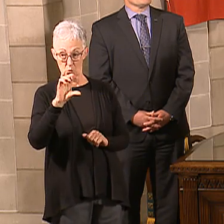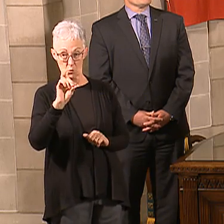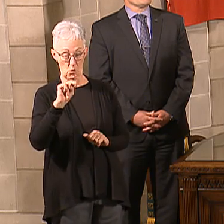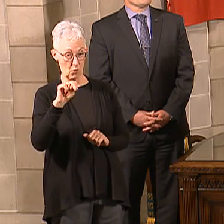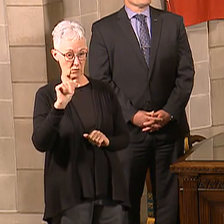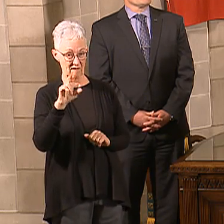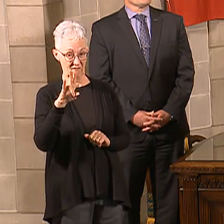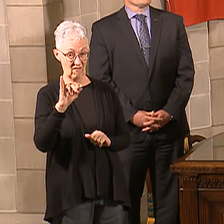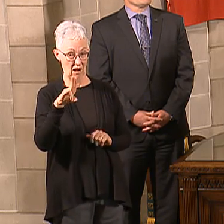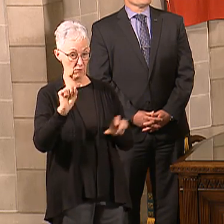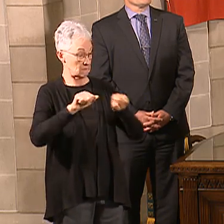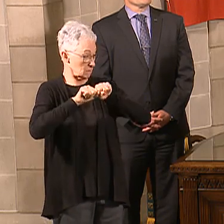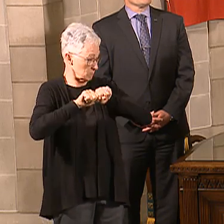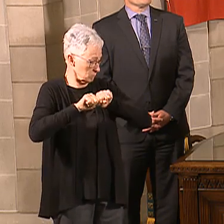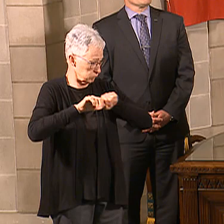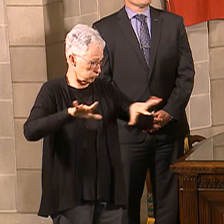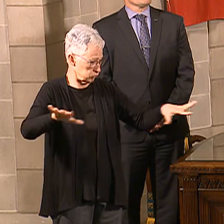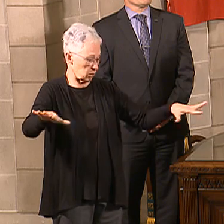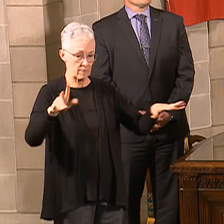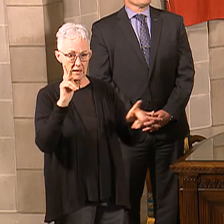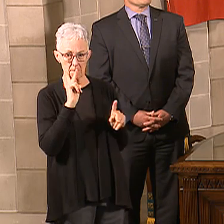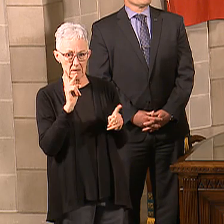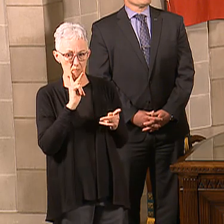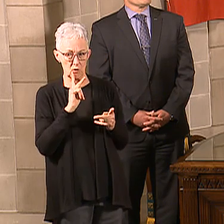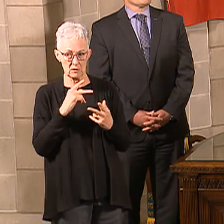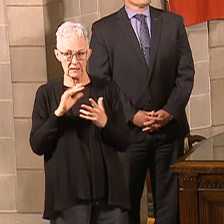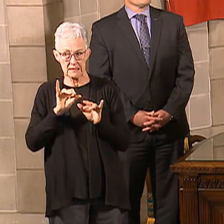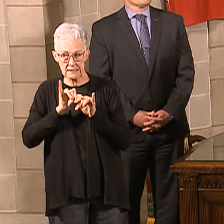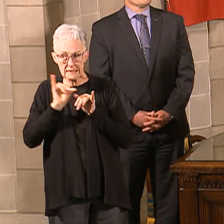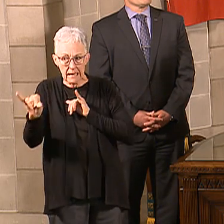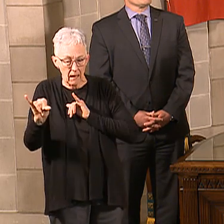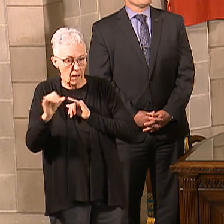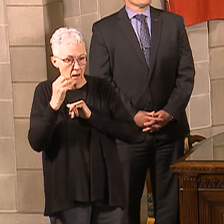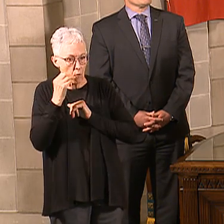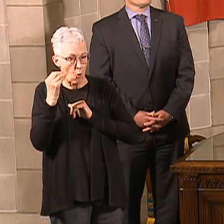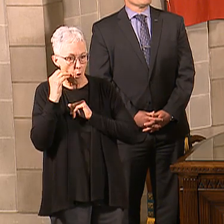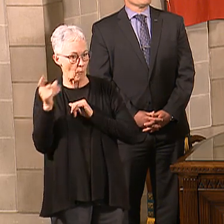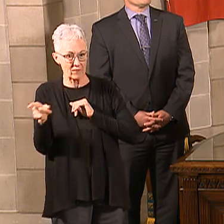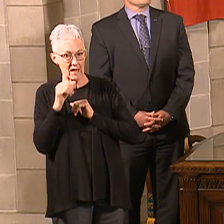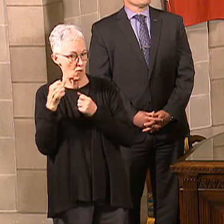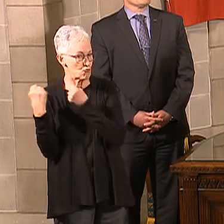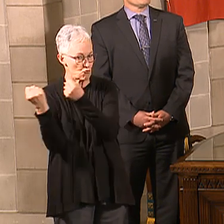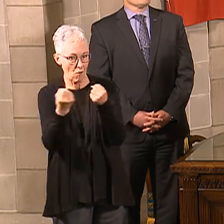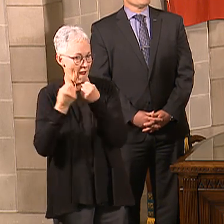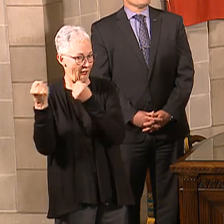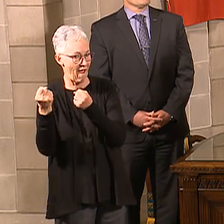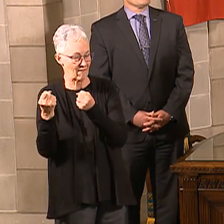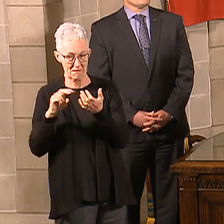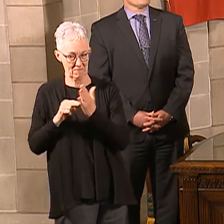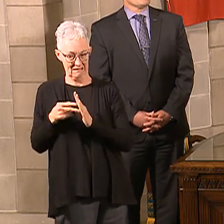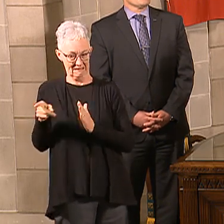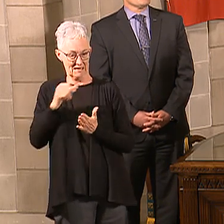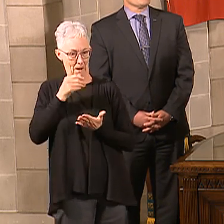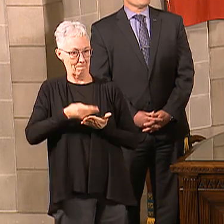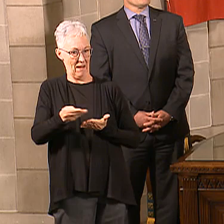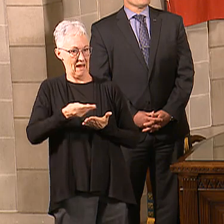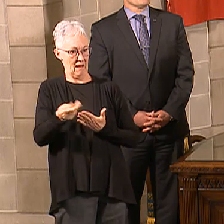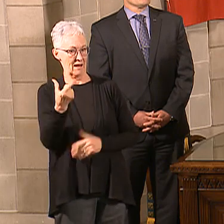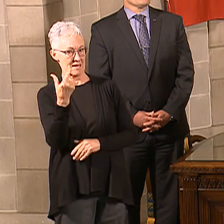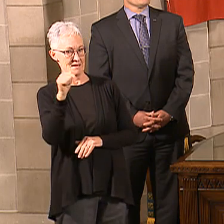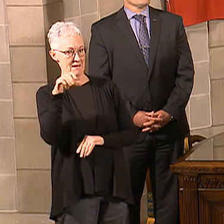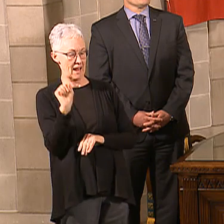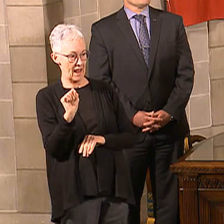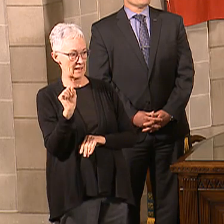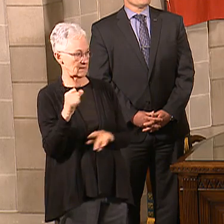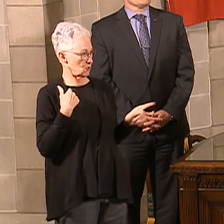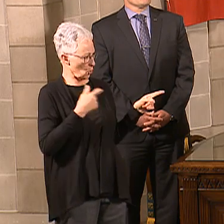but also the Nebraska ethanol industry and agriculture in general. And so we looked around our company and we said to ourselves, what else can we do, at least some small things that